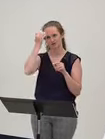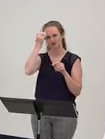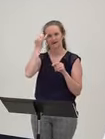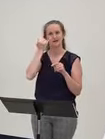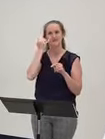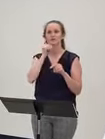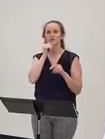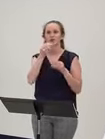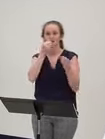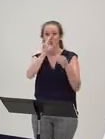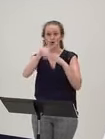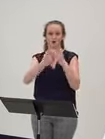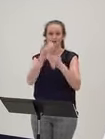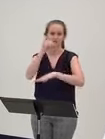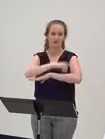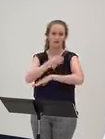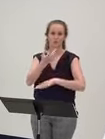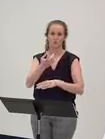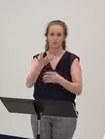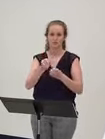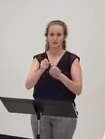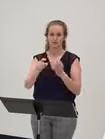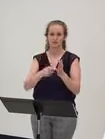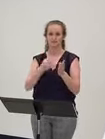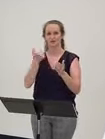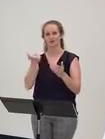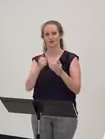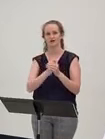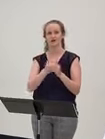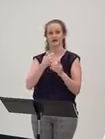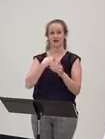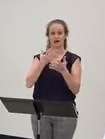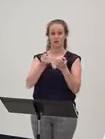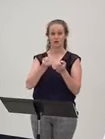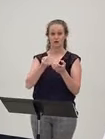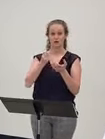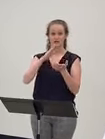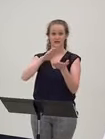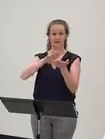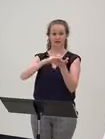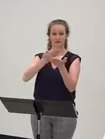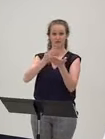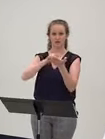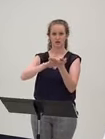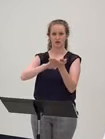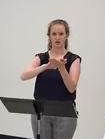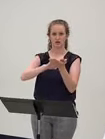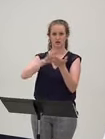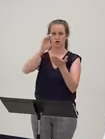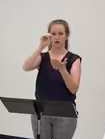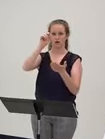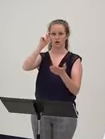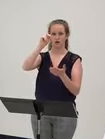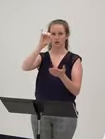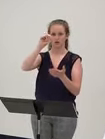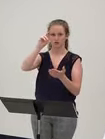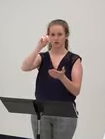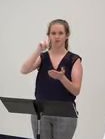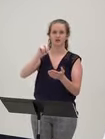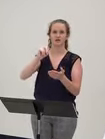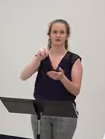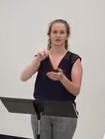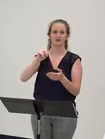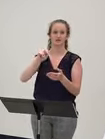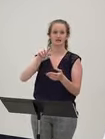then you wanted something else. And I wanted the onion, the fried onion. And then you look at the calorie count on